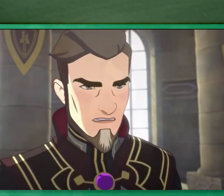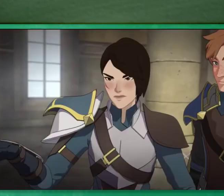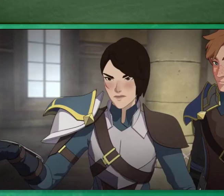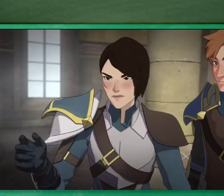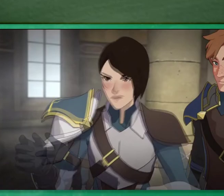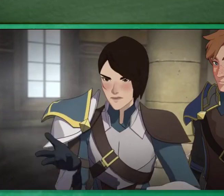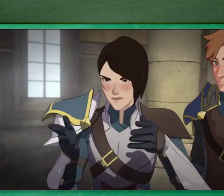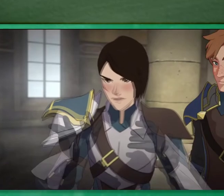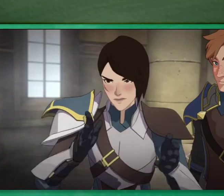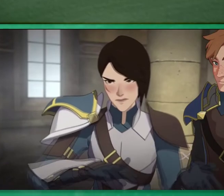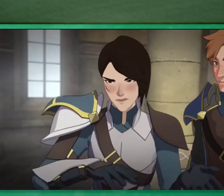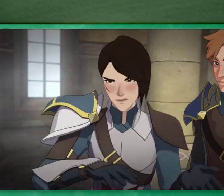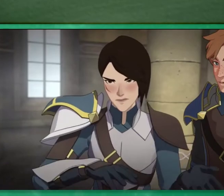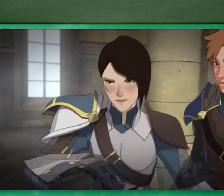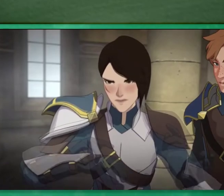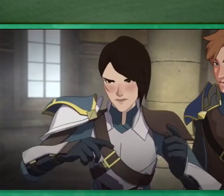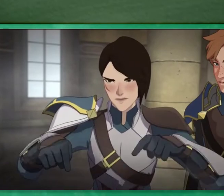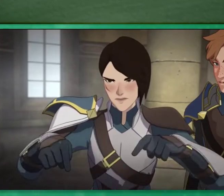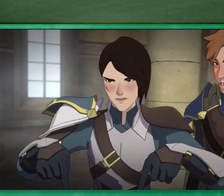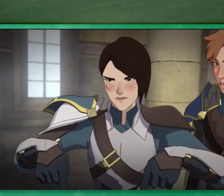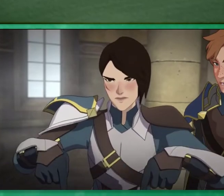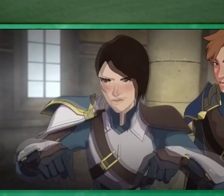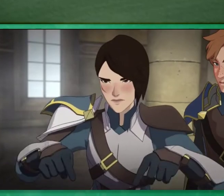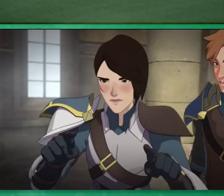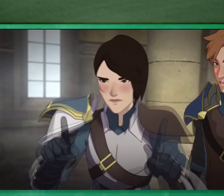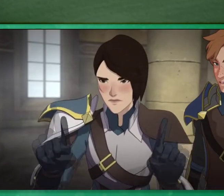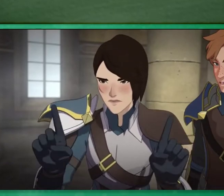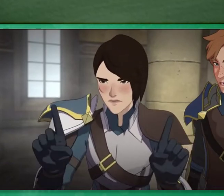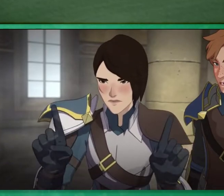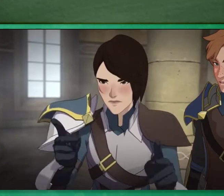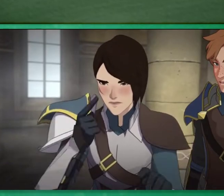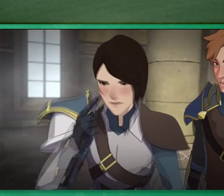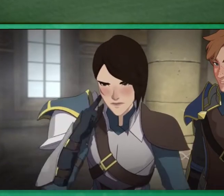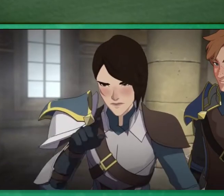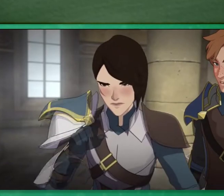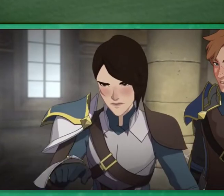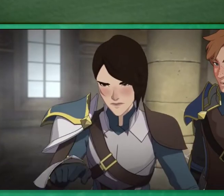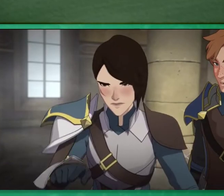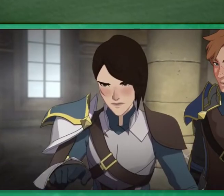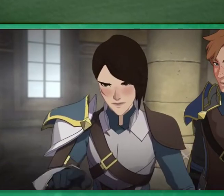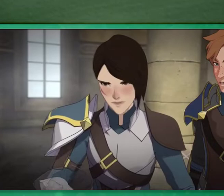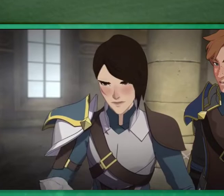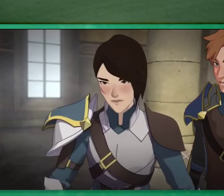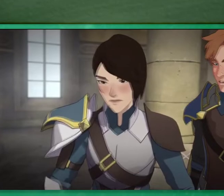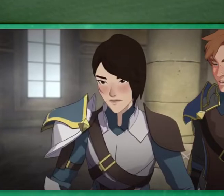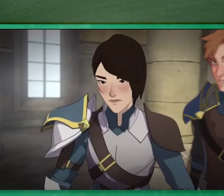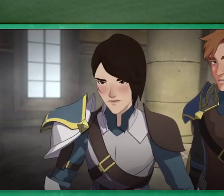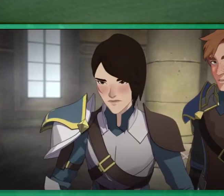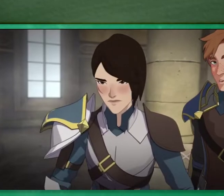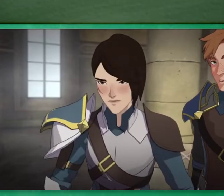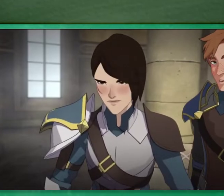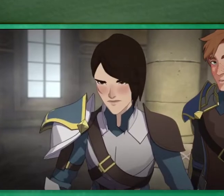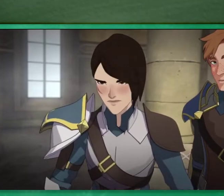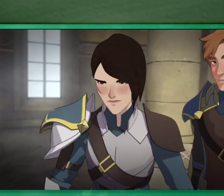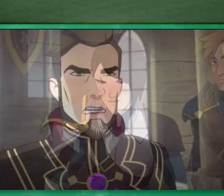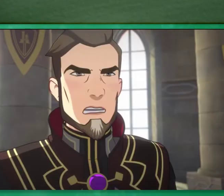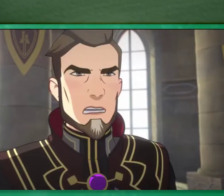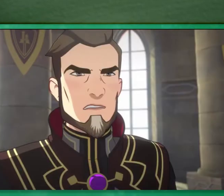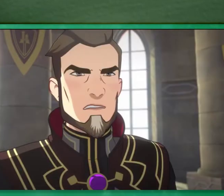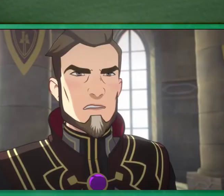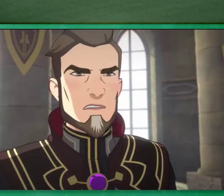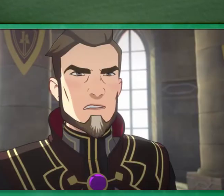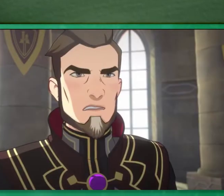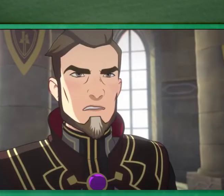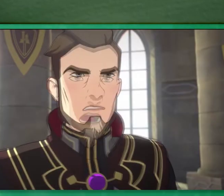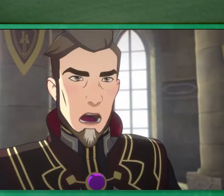opportunity for you. Punk. His death creates opportunity for you. For you.